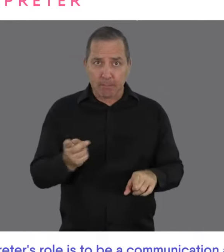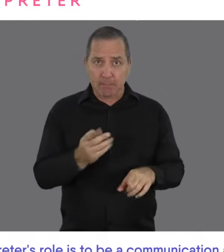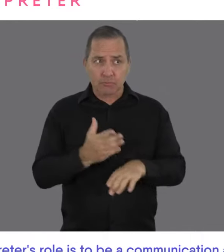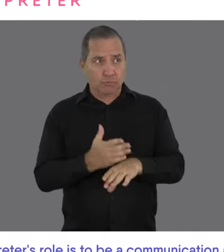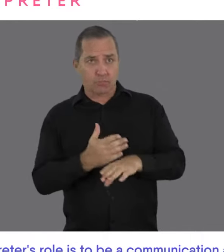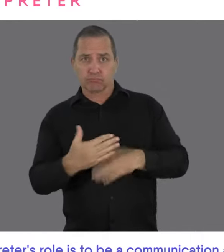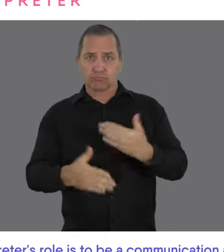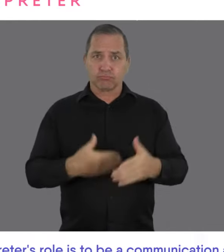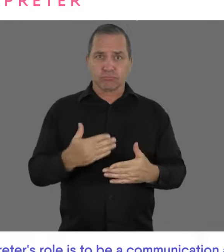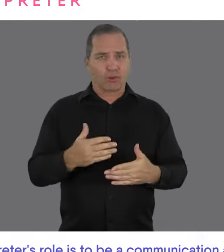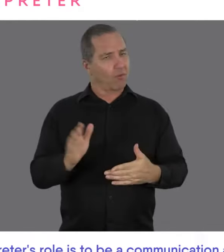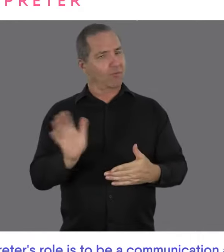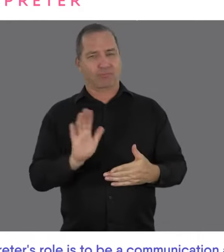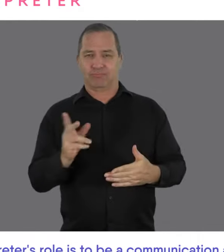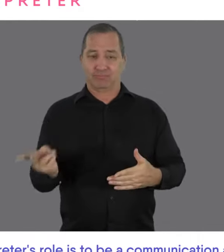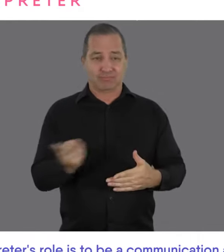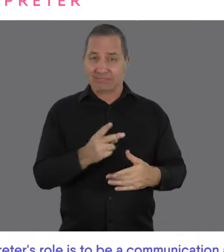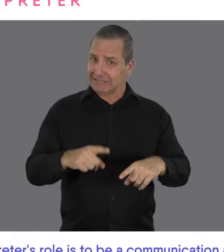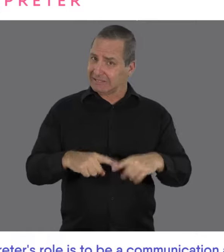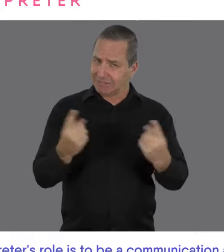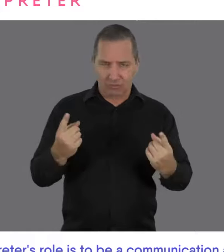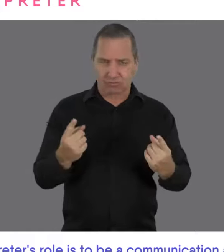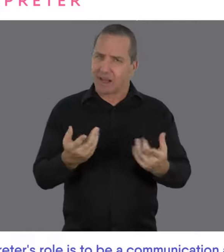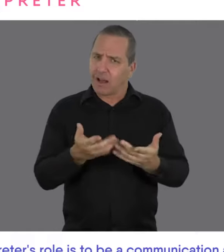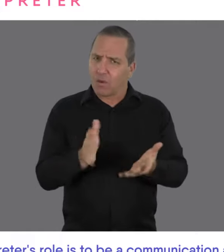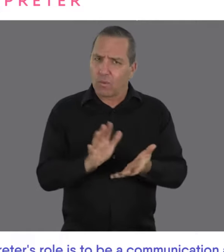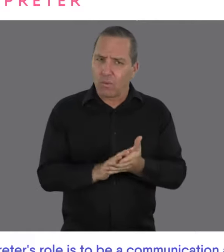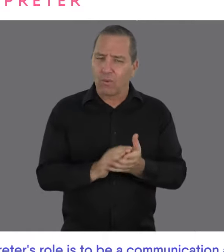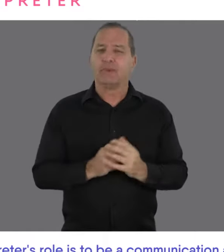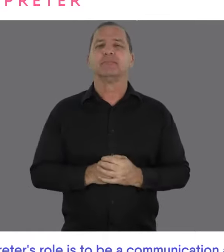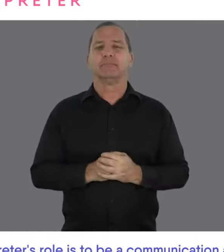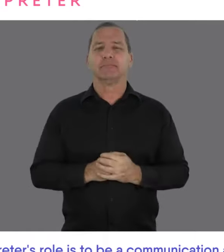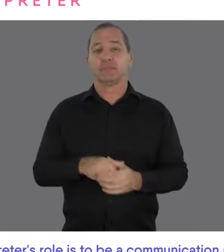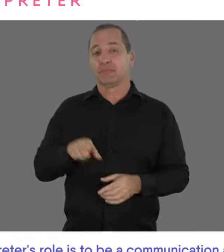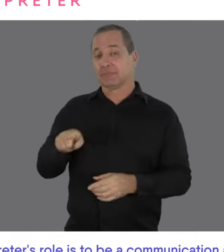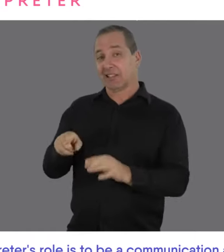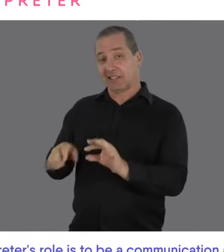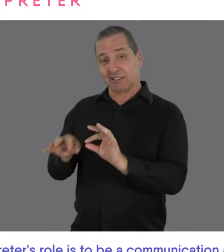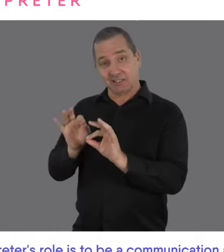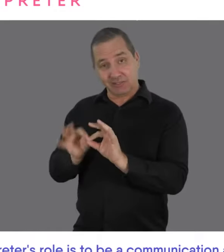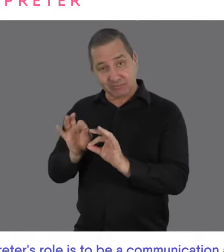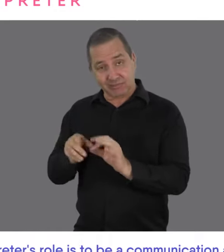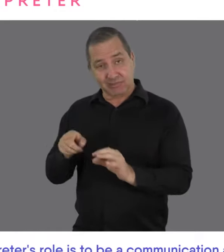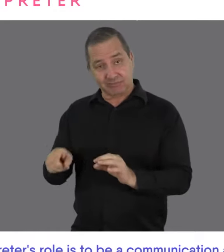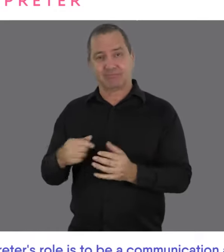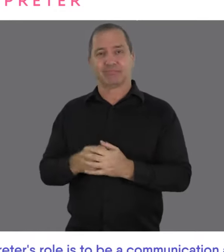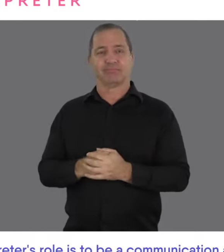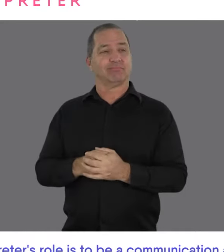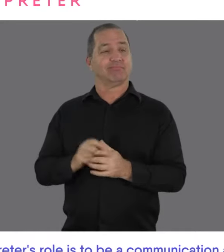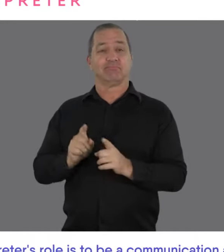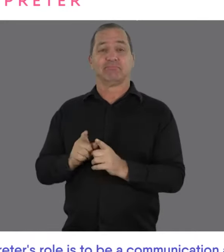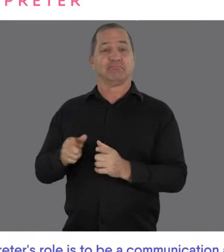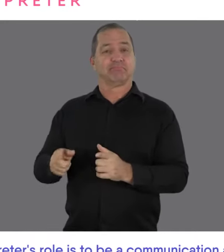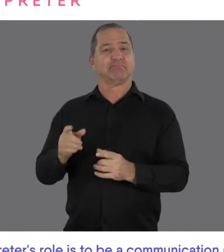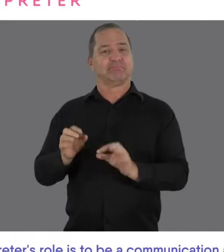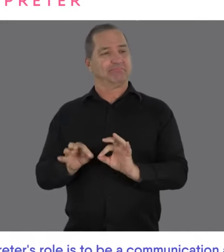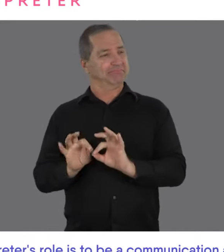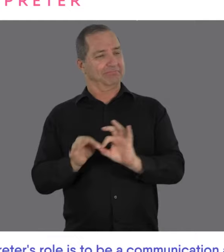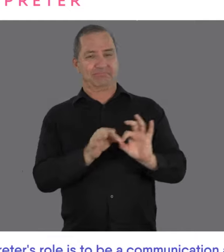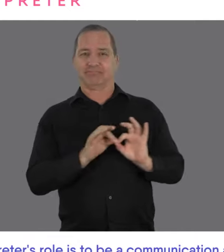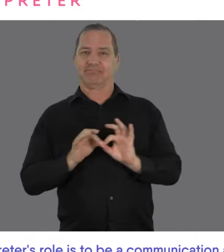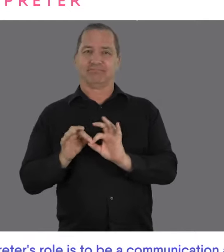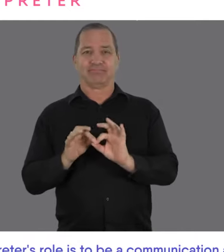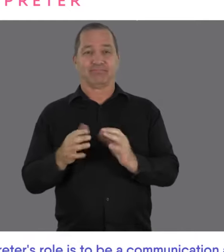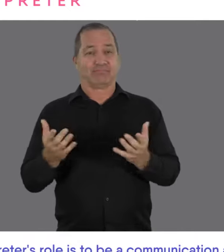Support workers are not interpreters, however. There is a great difference. A professional interpreter will